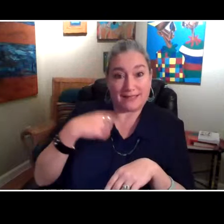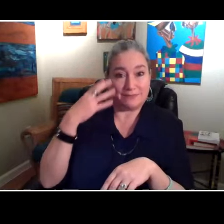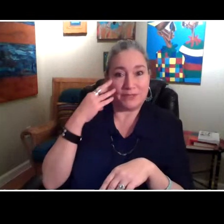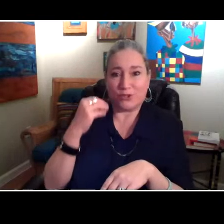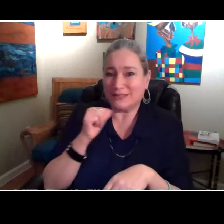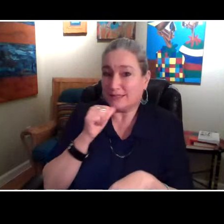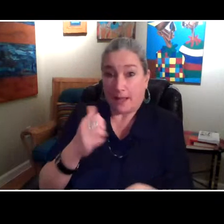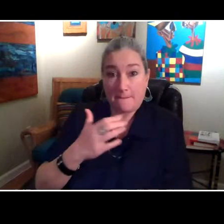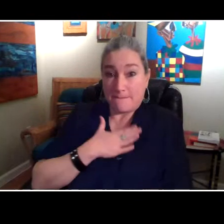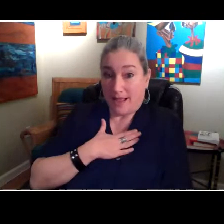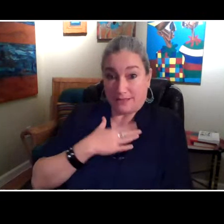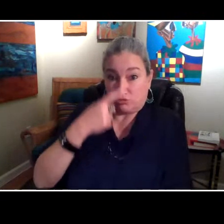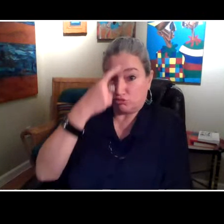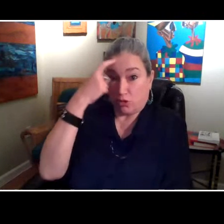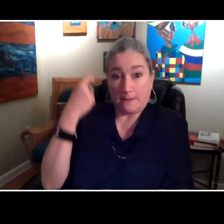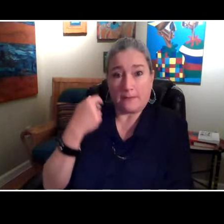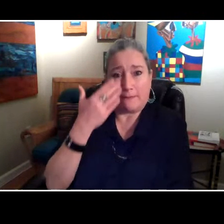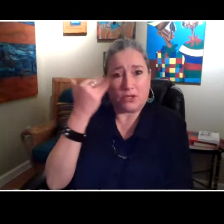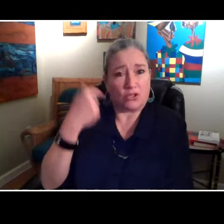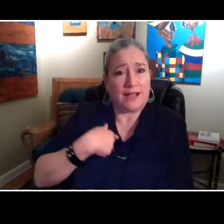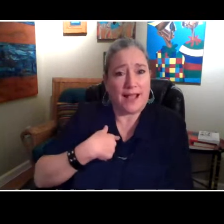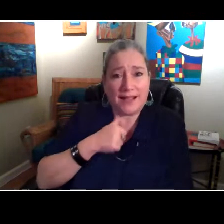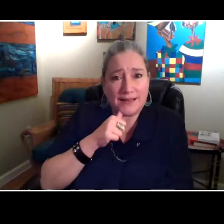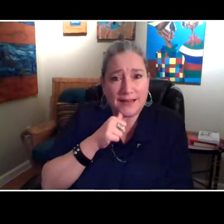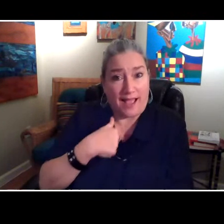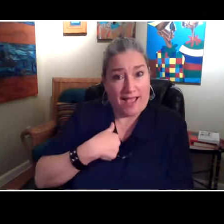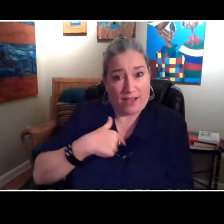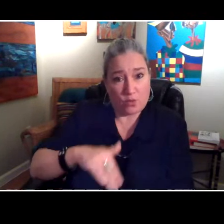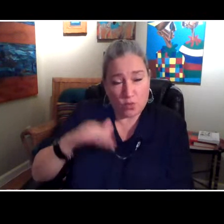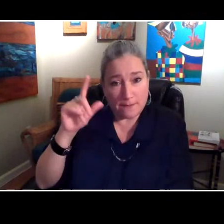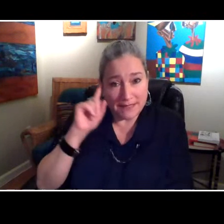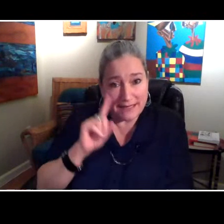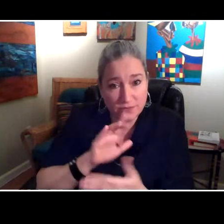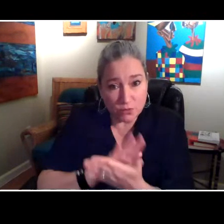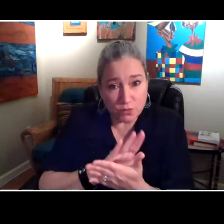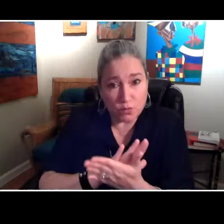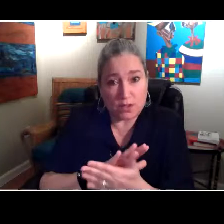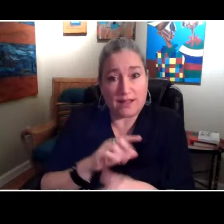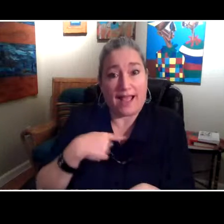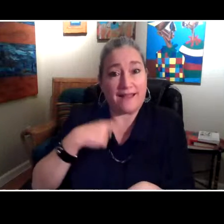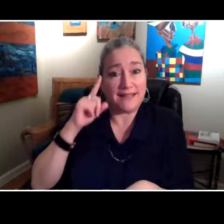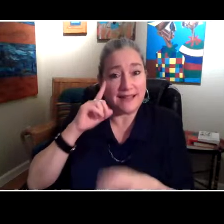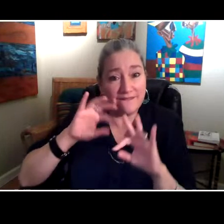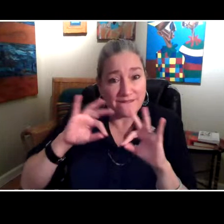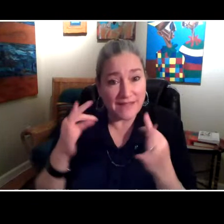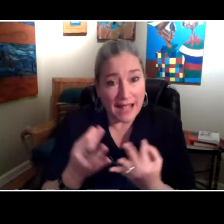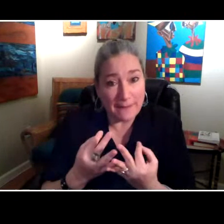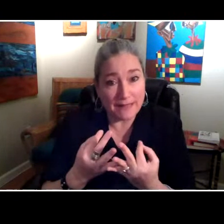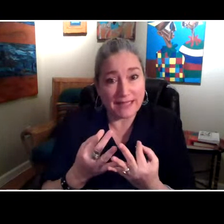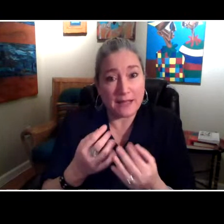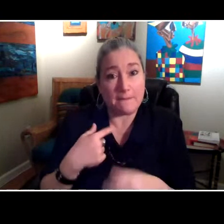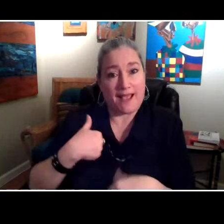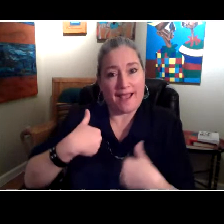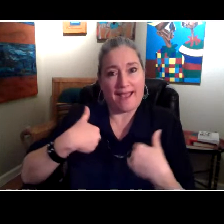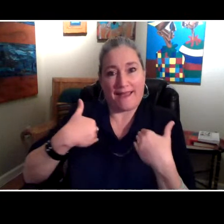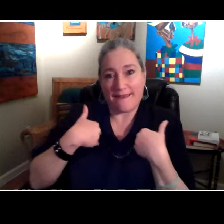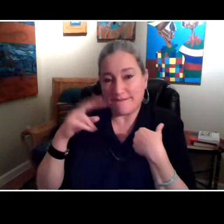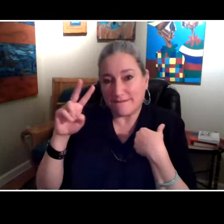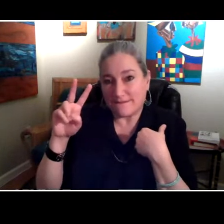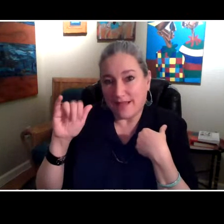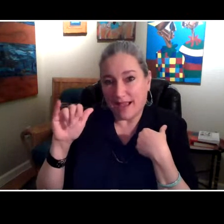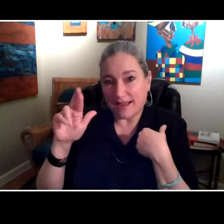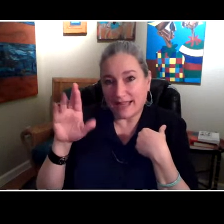generation. The trauma I've experienced is not my trauma because I grew up in a deaf school and I have a